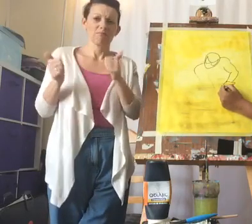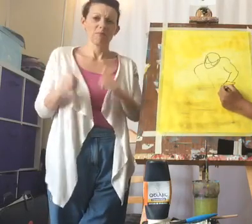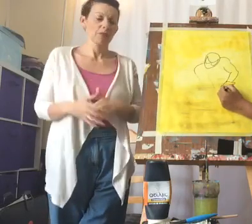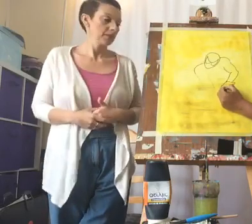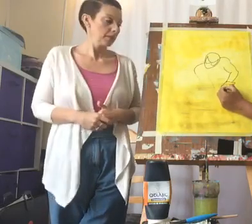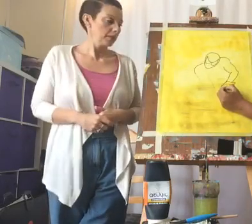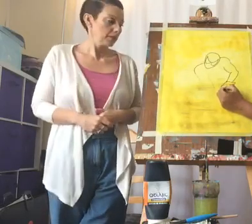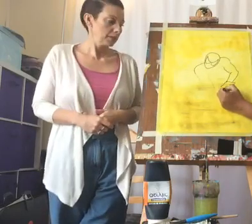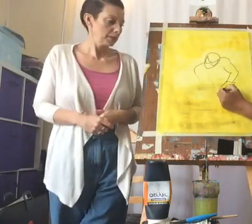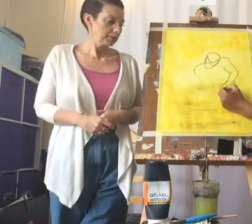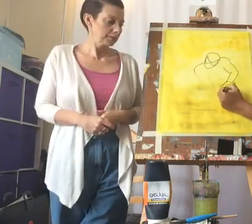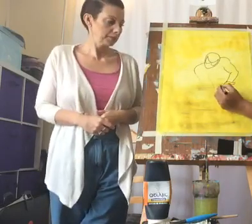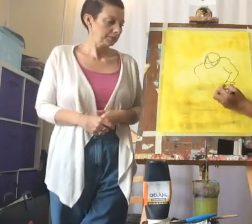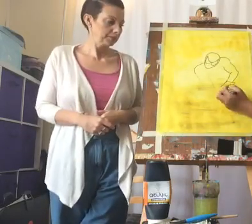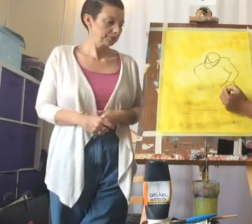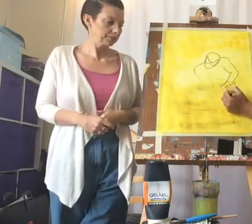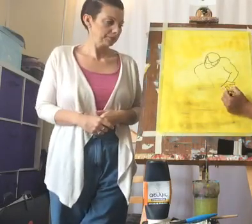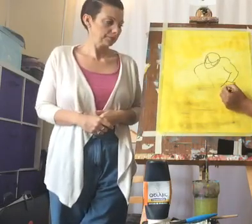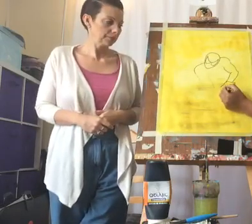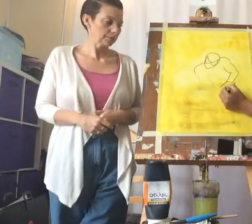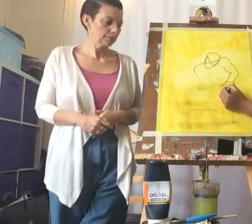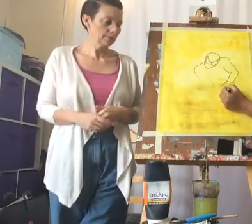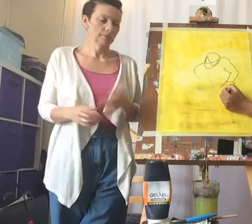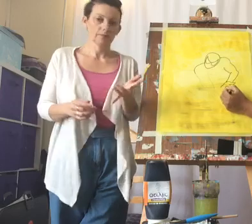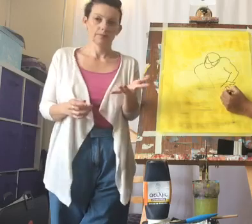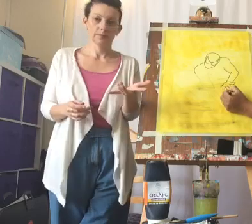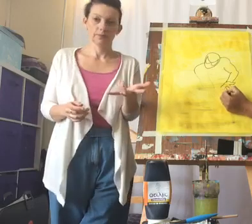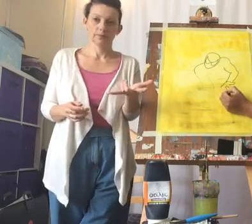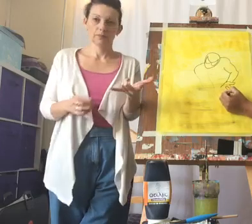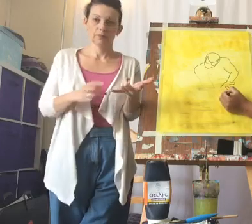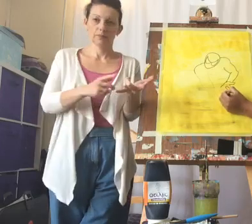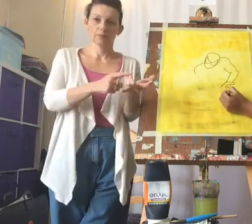be fine. Then you've got that finger there,